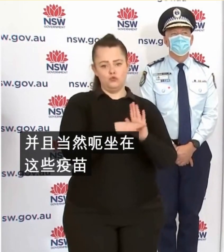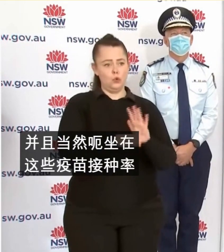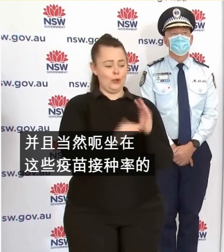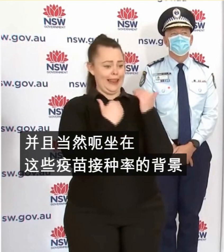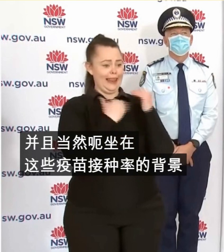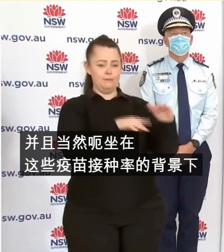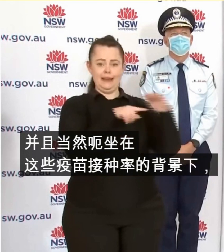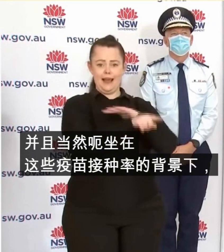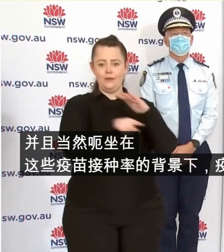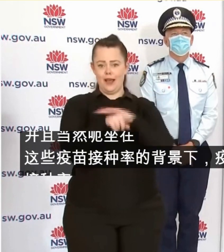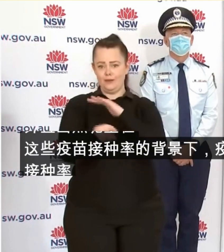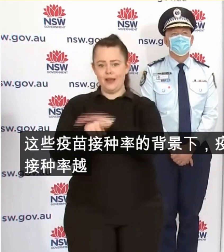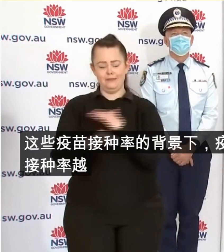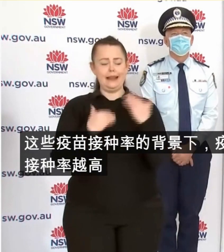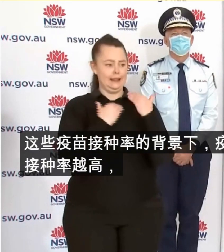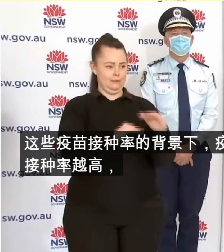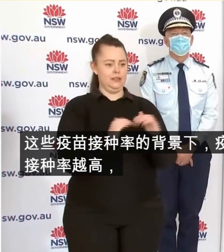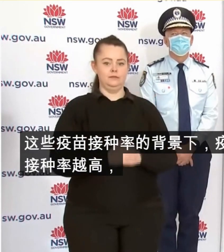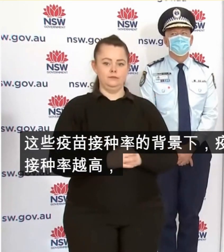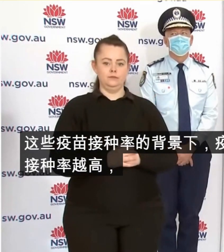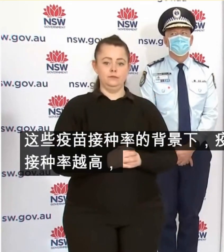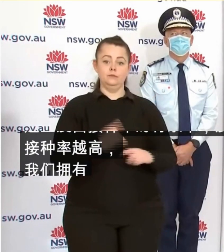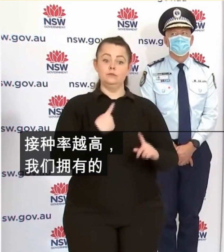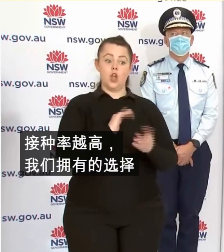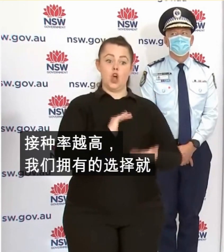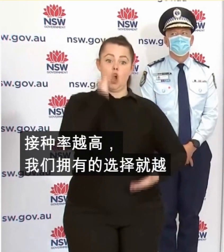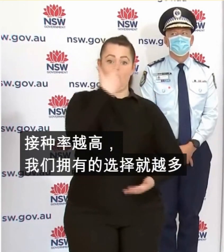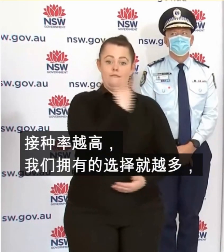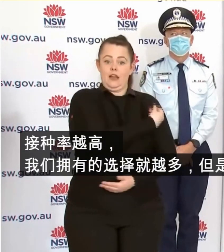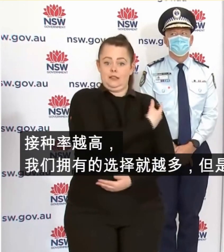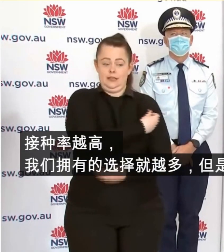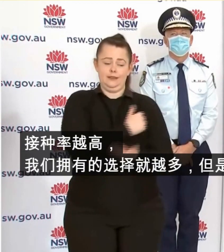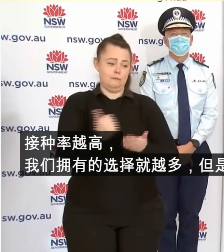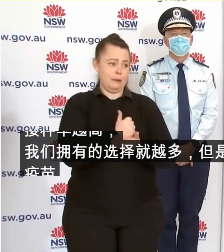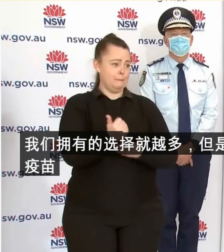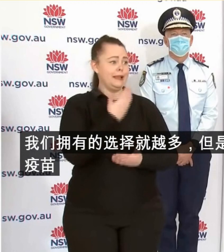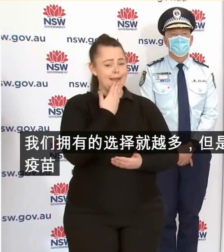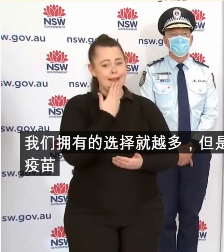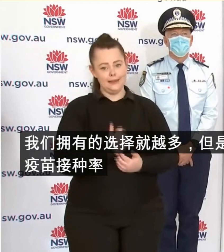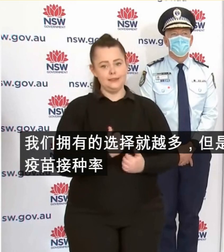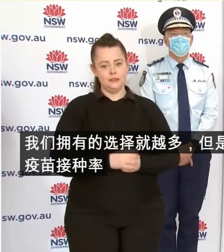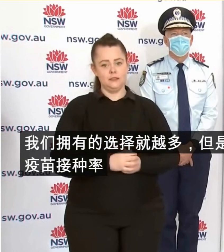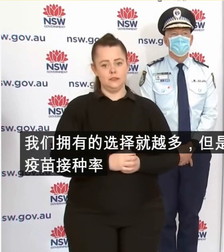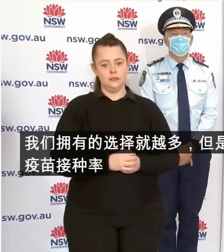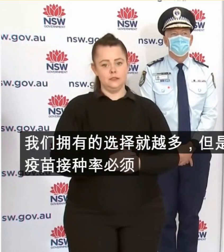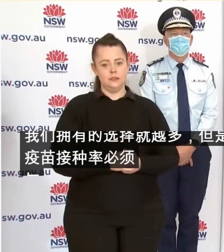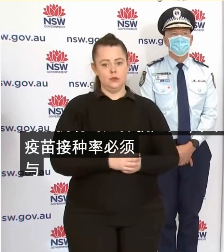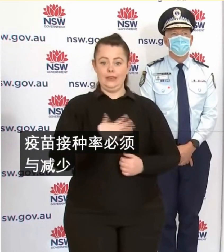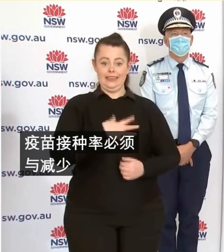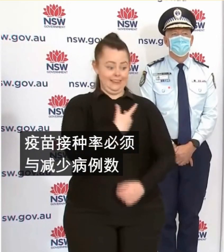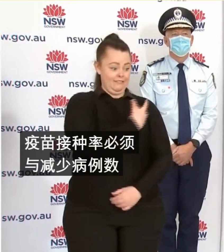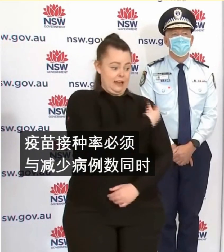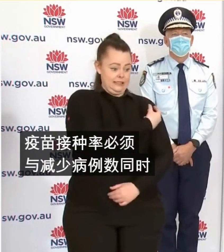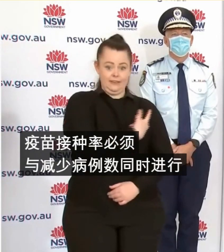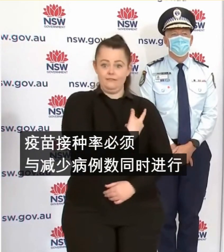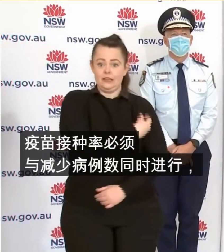context of those vaccination rates. And the higher the vaccination rates, the more options we have. But the higher vaccination rates have to be done